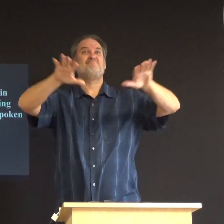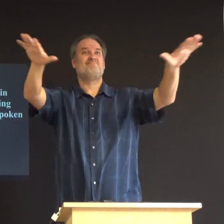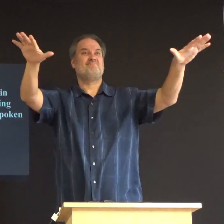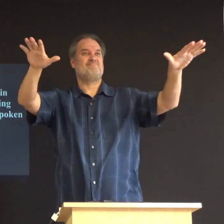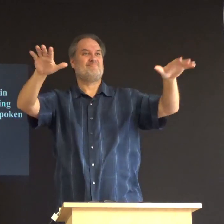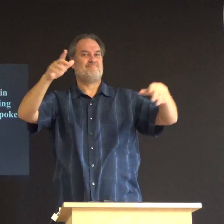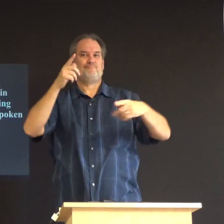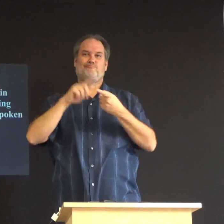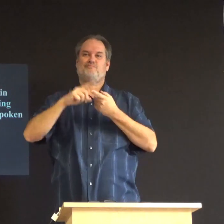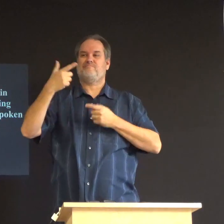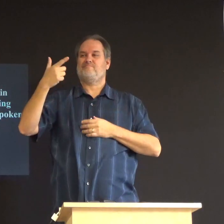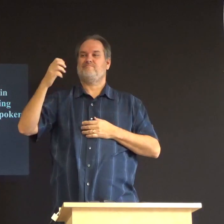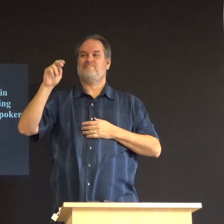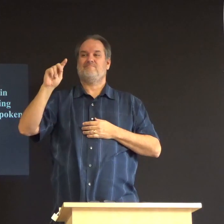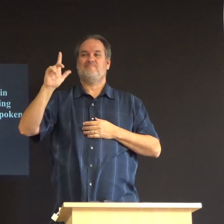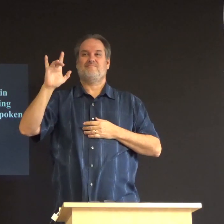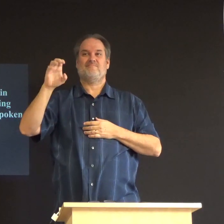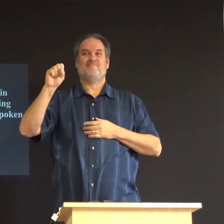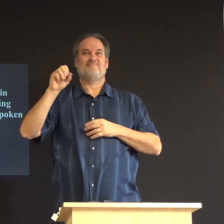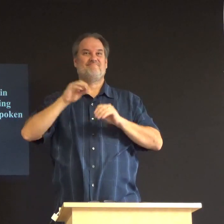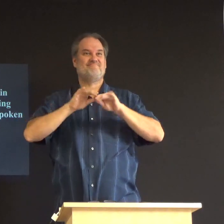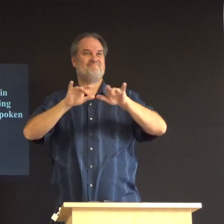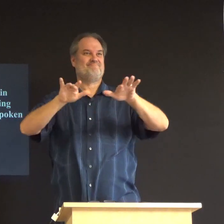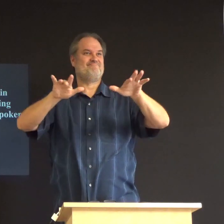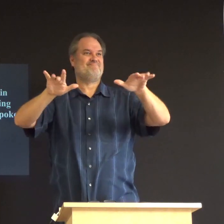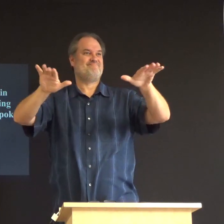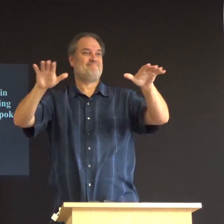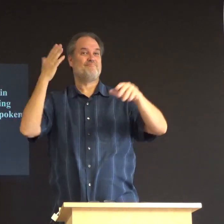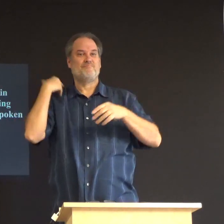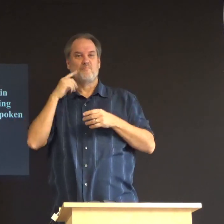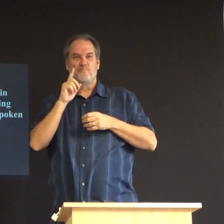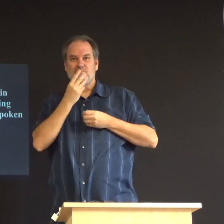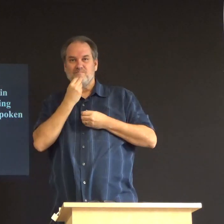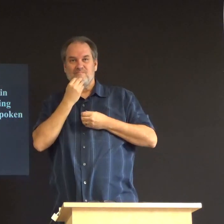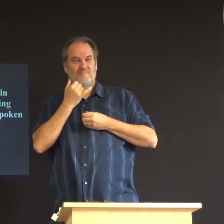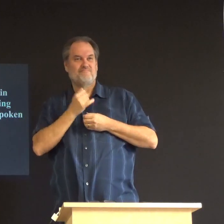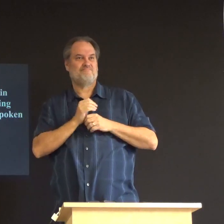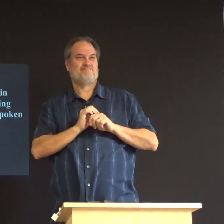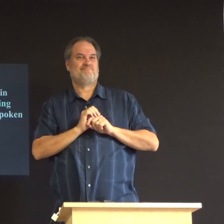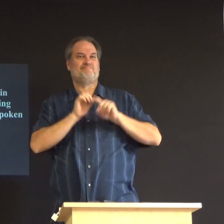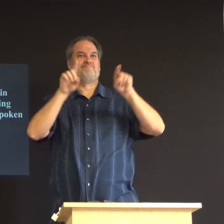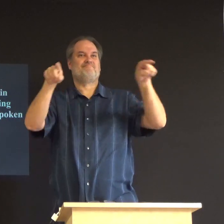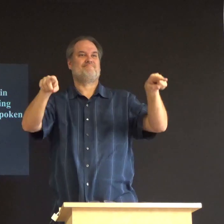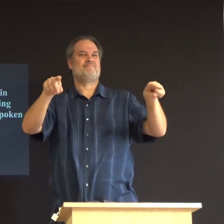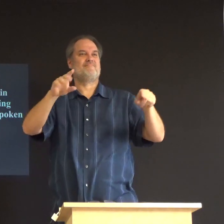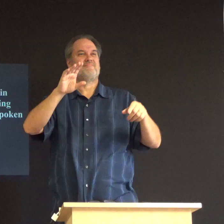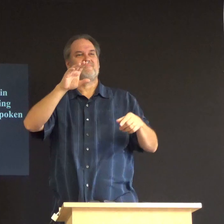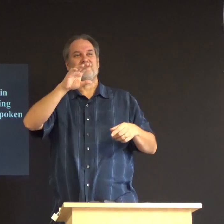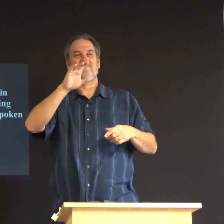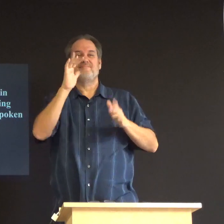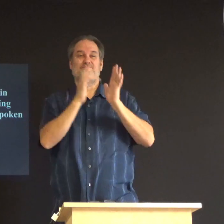be prepared, be ready, because the gospel is going into the Gentiles, not just the Jews.